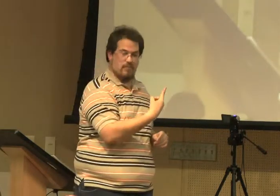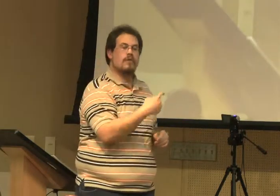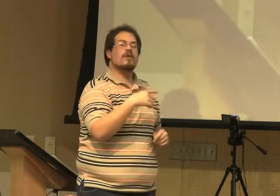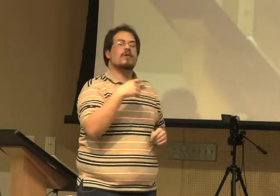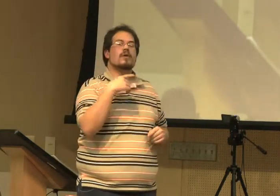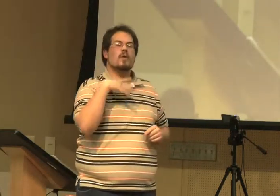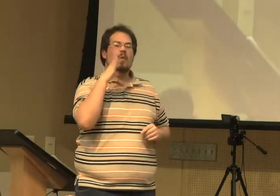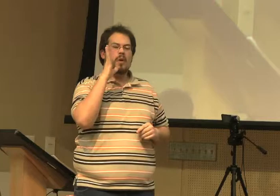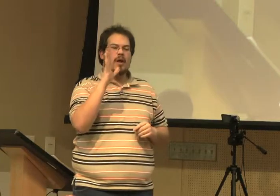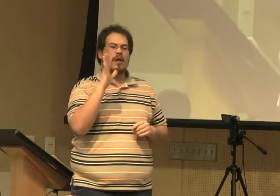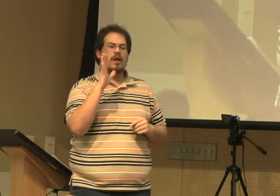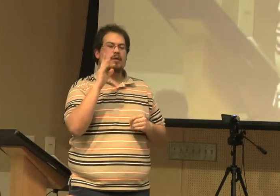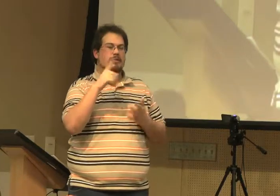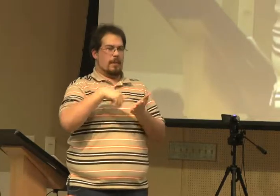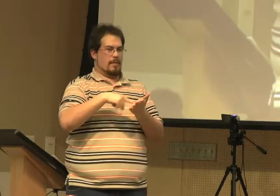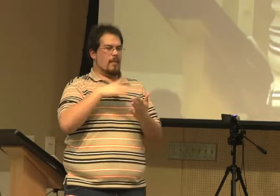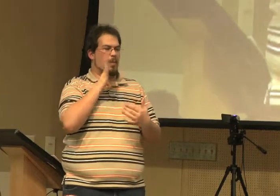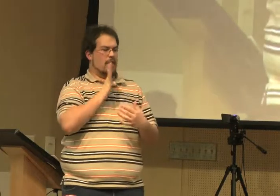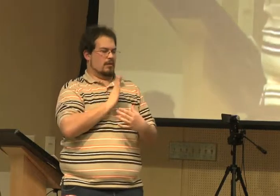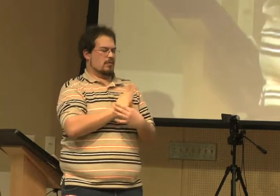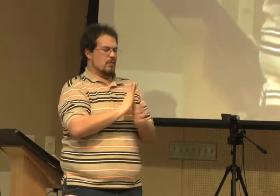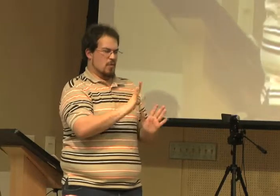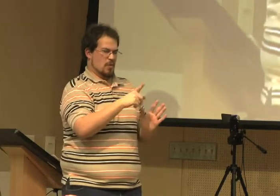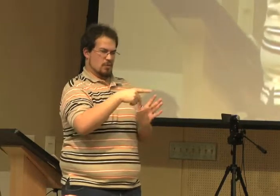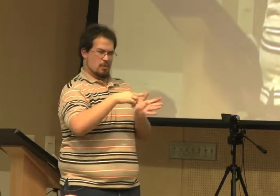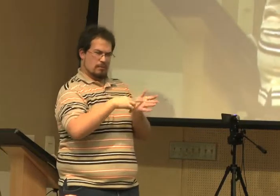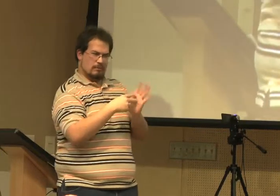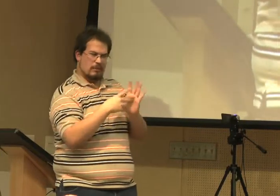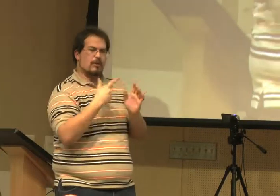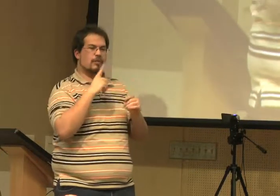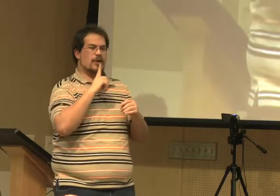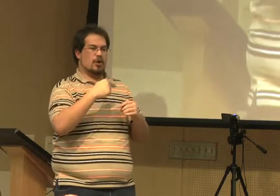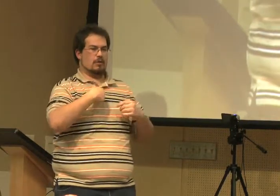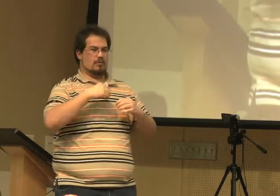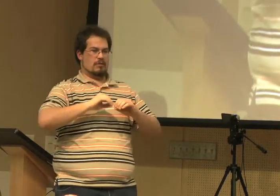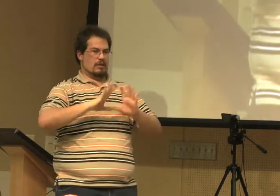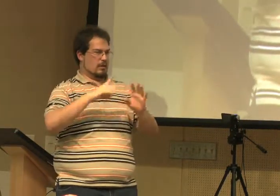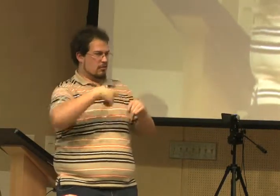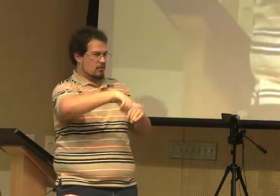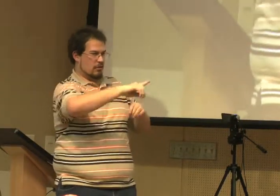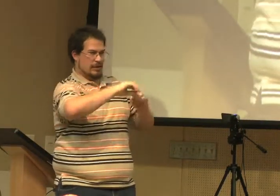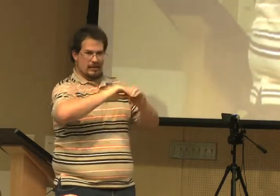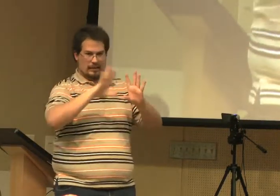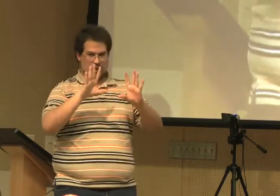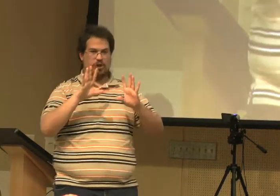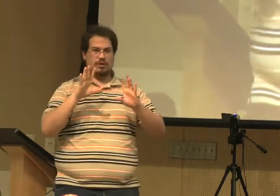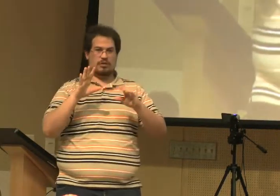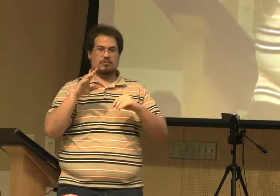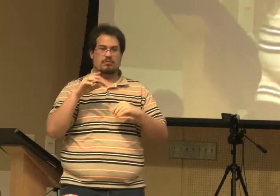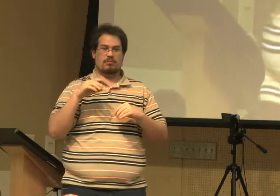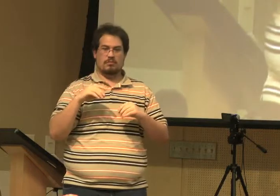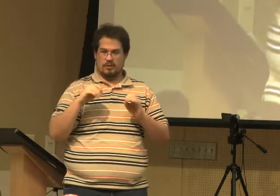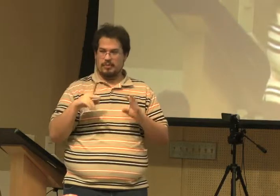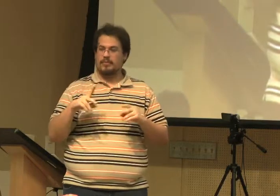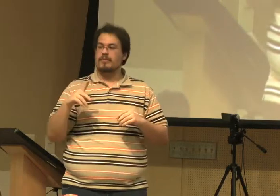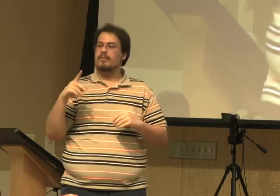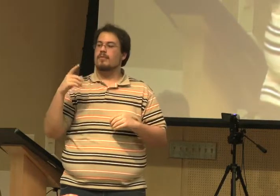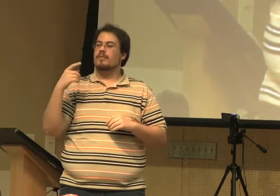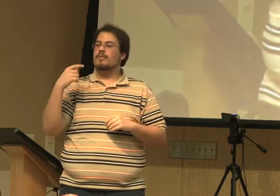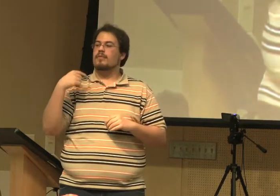So if you are the person who is going to make a comment and you're up here, please understand that we might interrupt you and it will more than likely